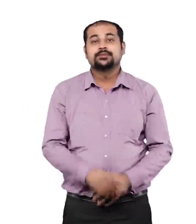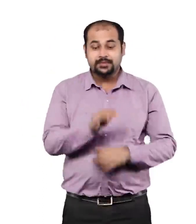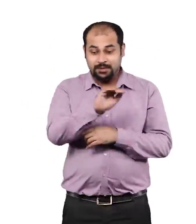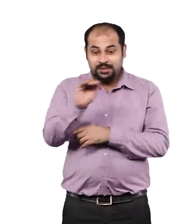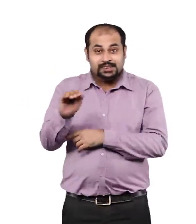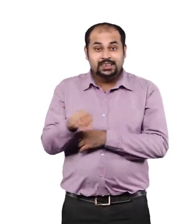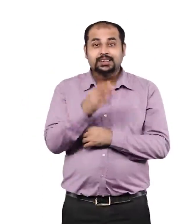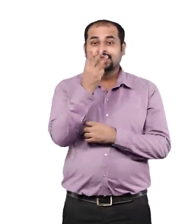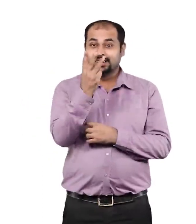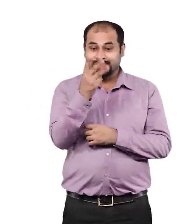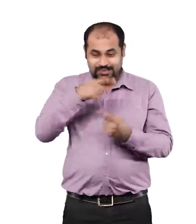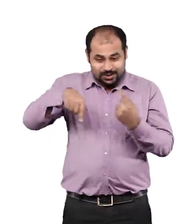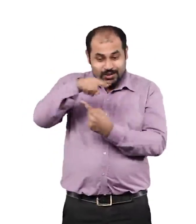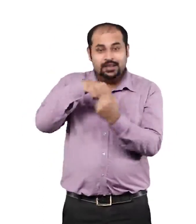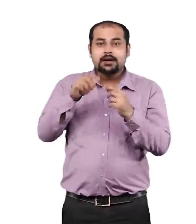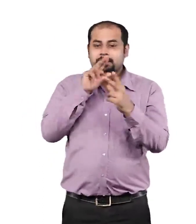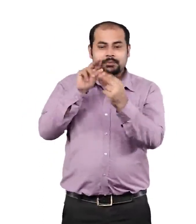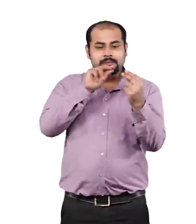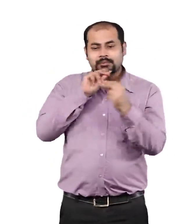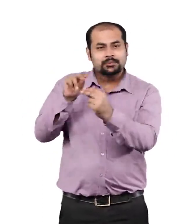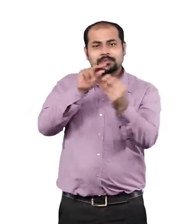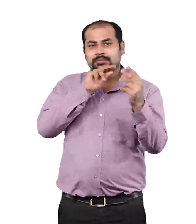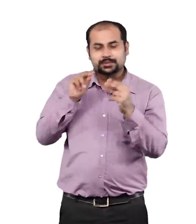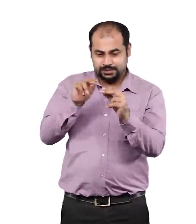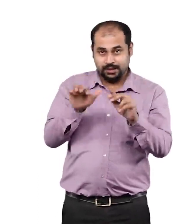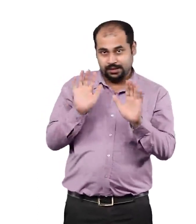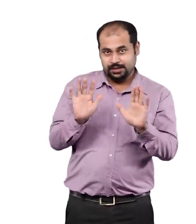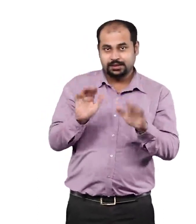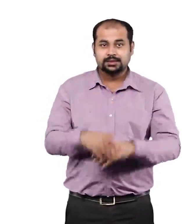showing conversation of Sanju and her friends.